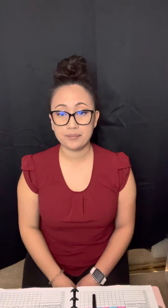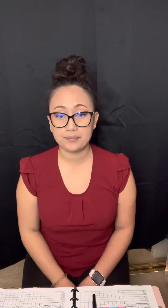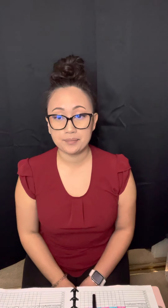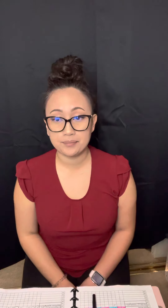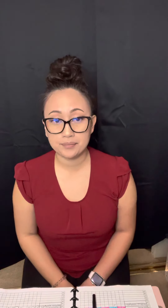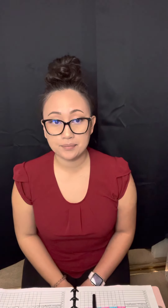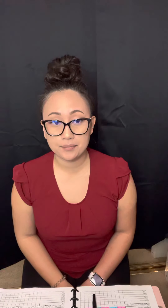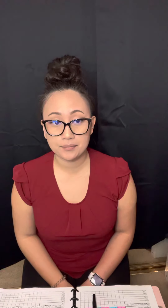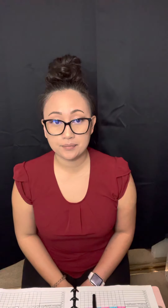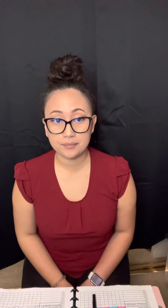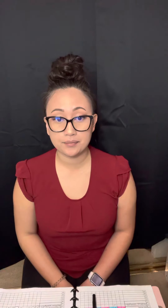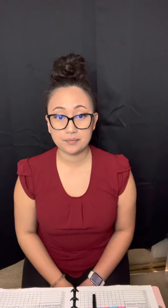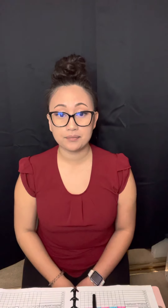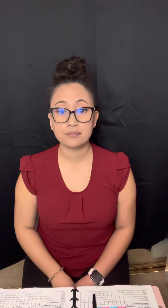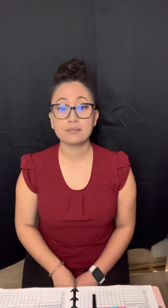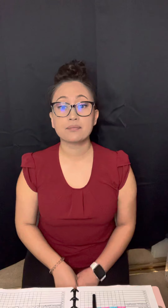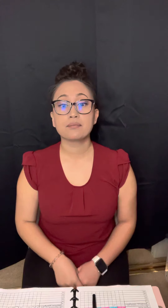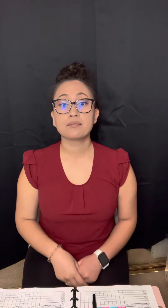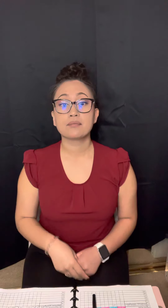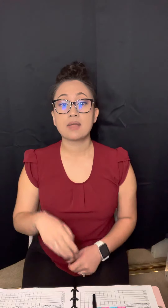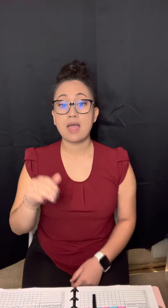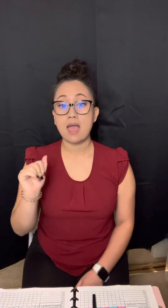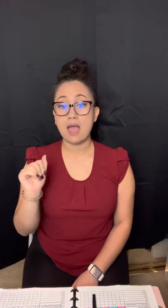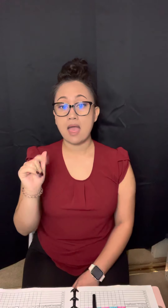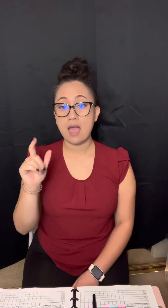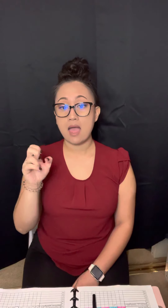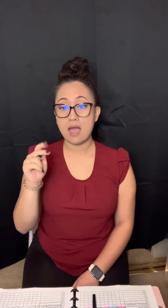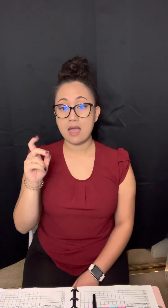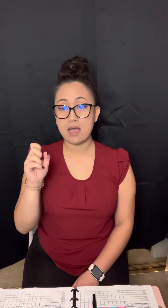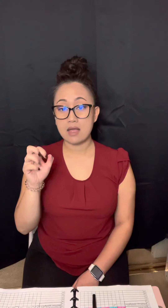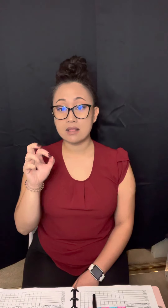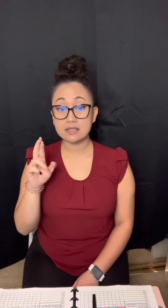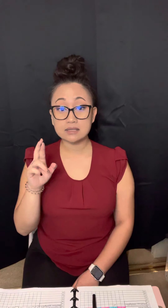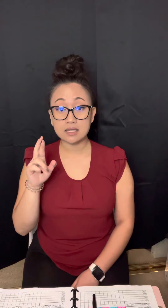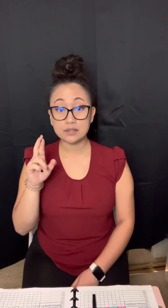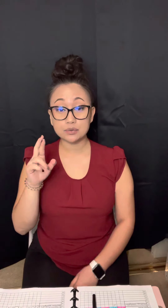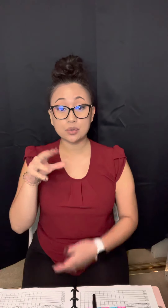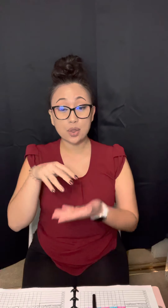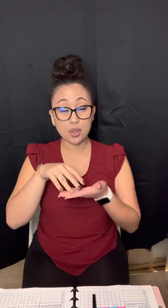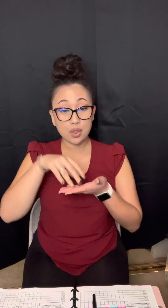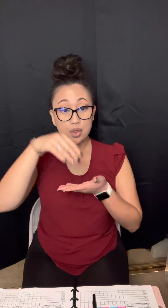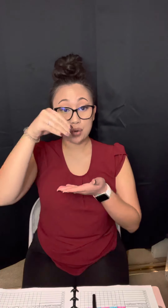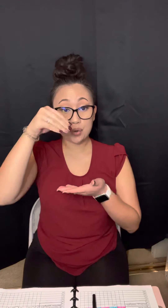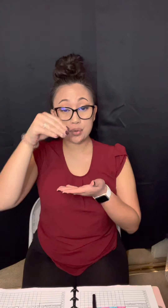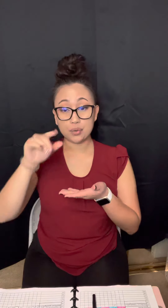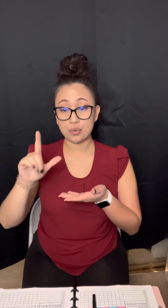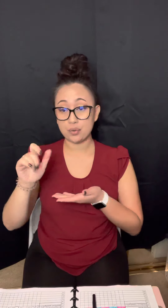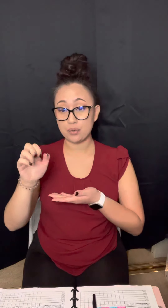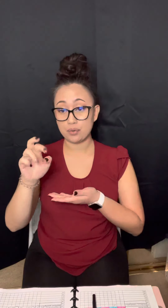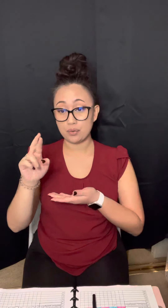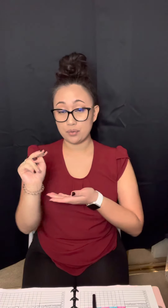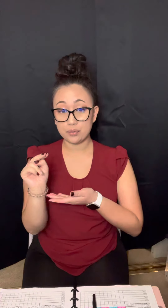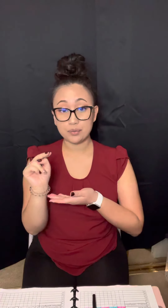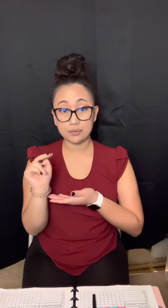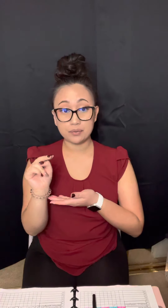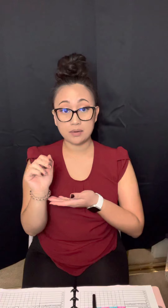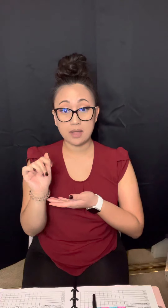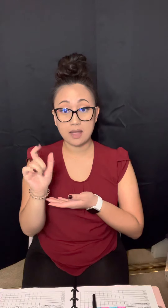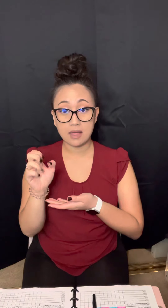Say, learn, Alexander. Learn. Yeah. So, Alexander, I want you to